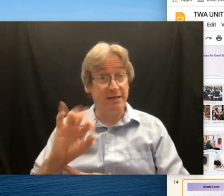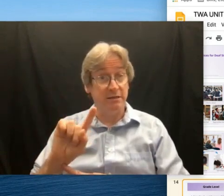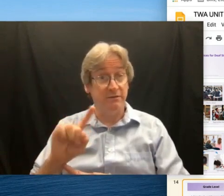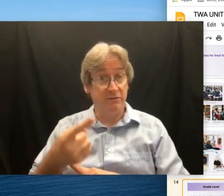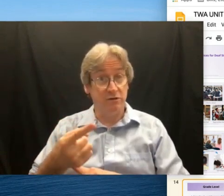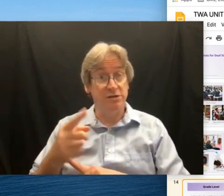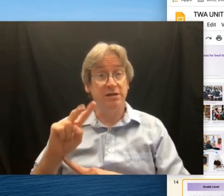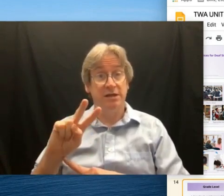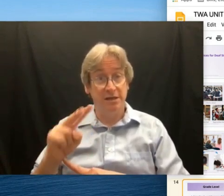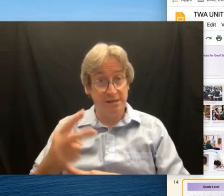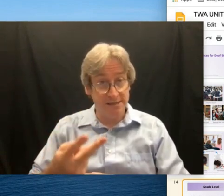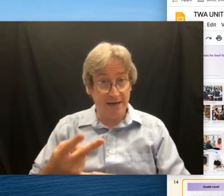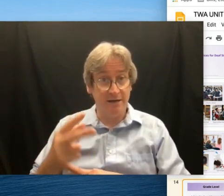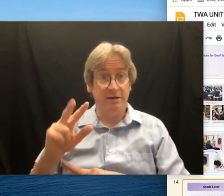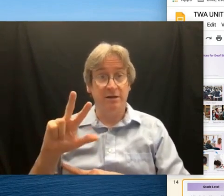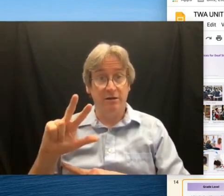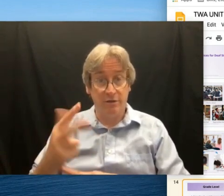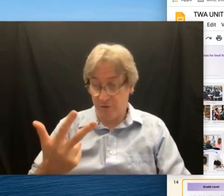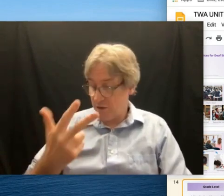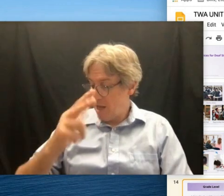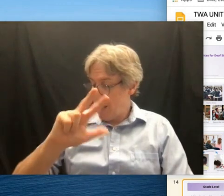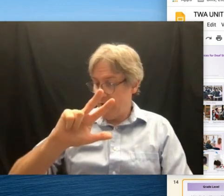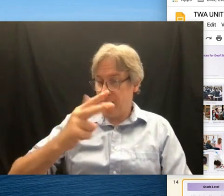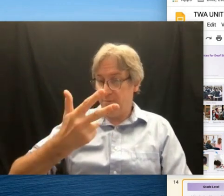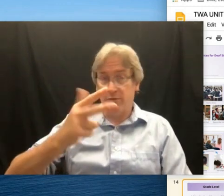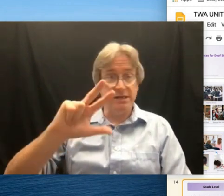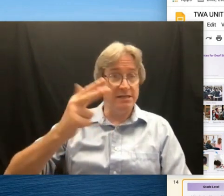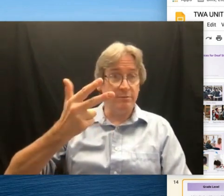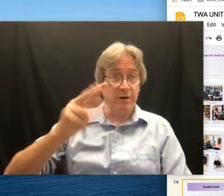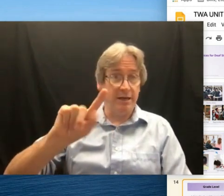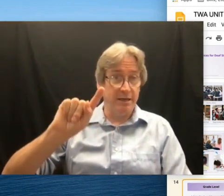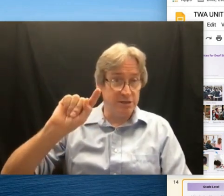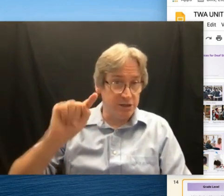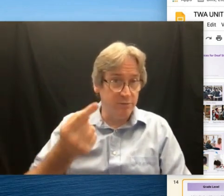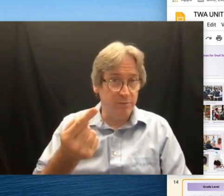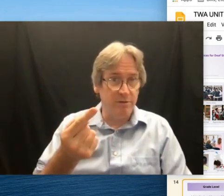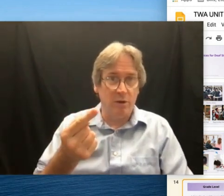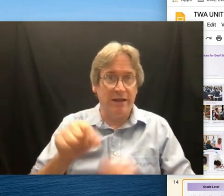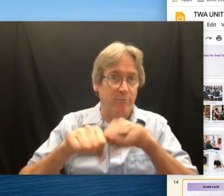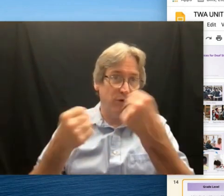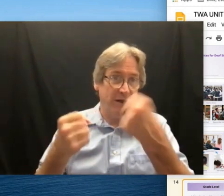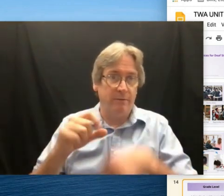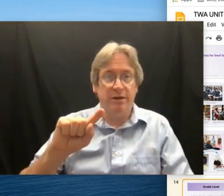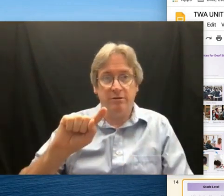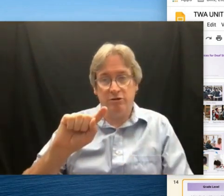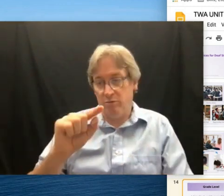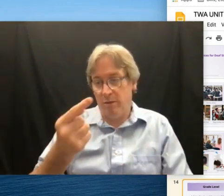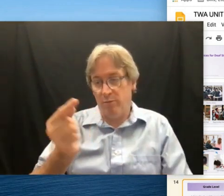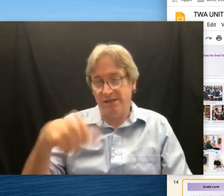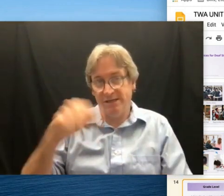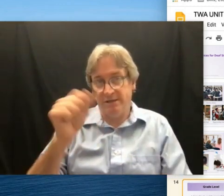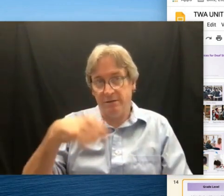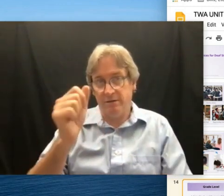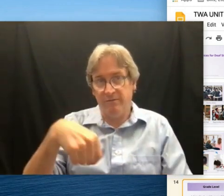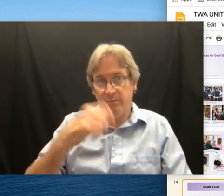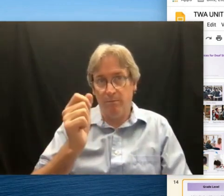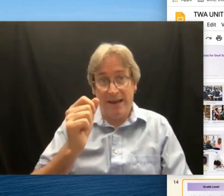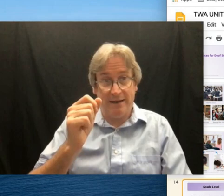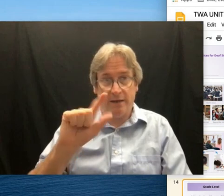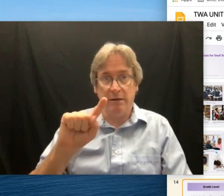is twist it. First, second, third. And my wrist isn't breaking. It's just, well, not breaking, but my wrist